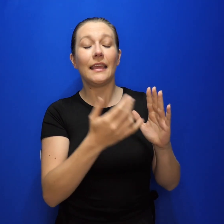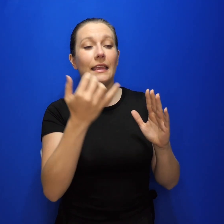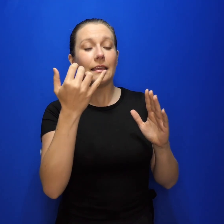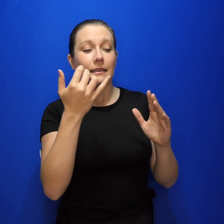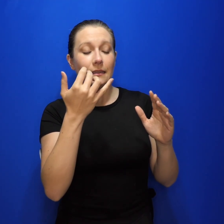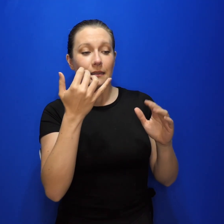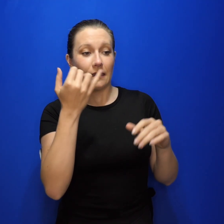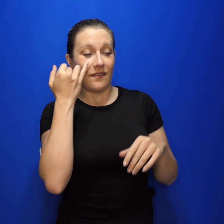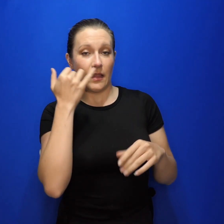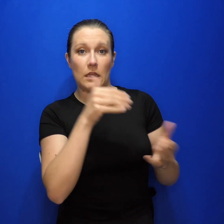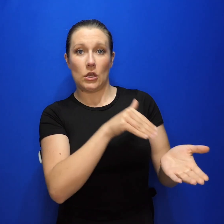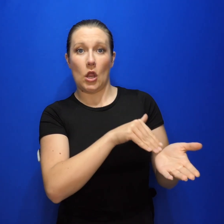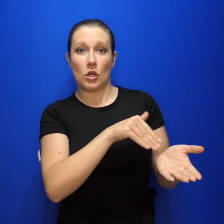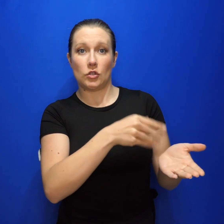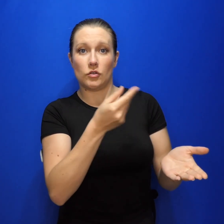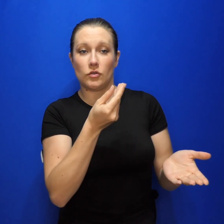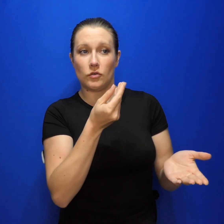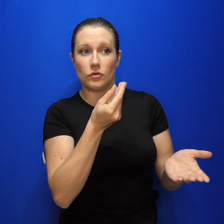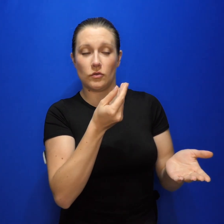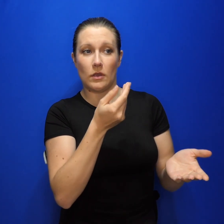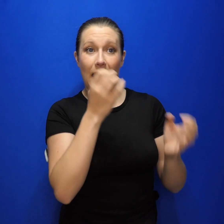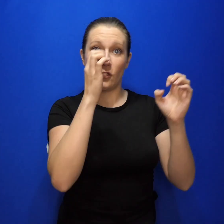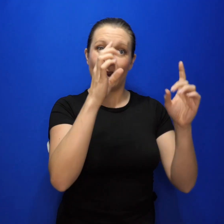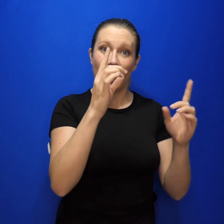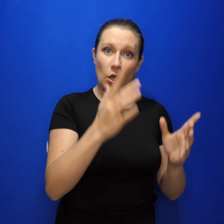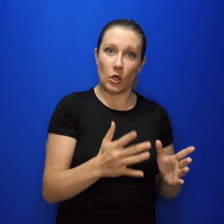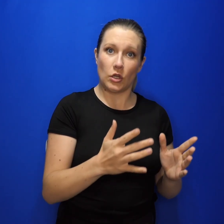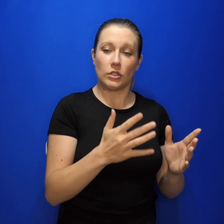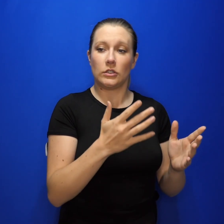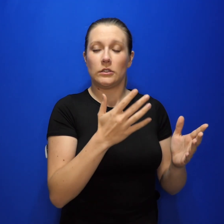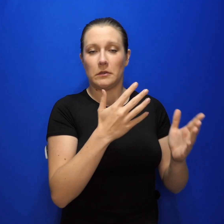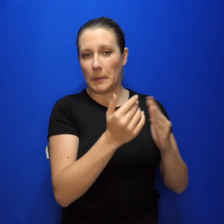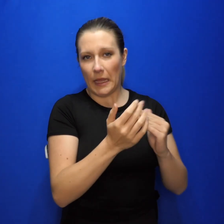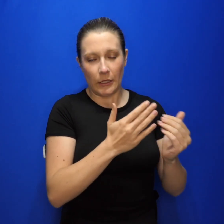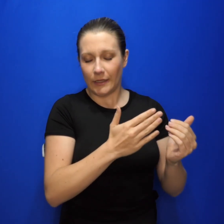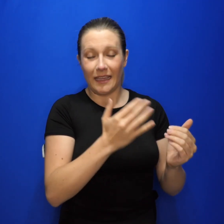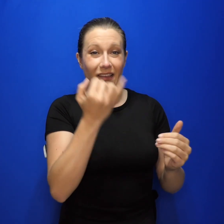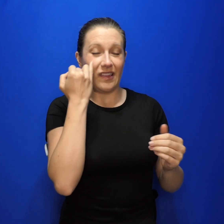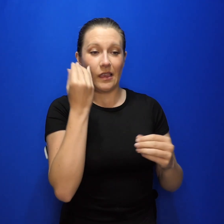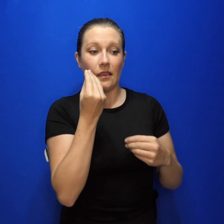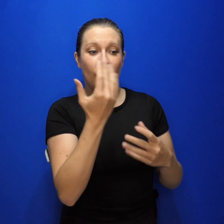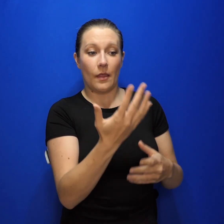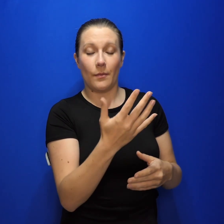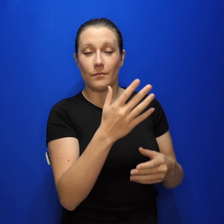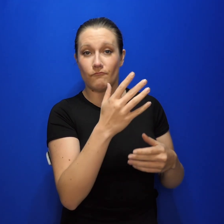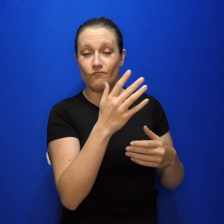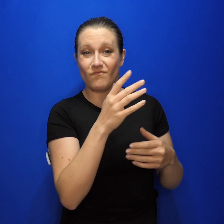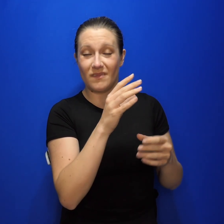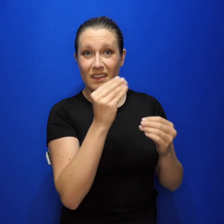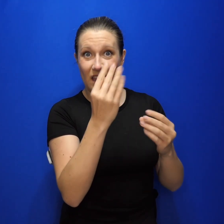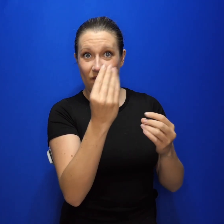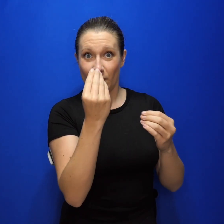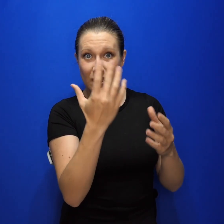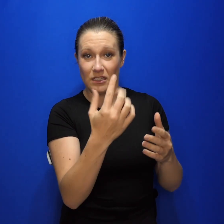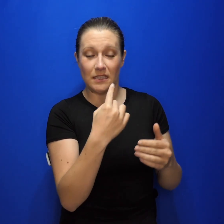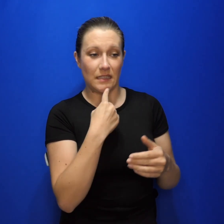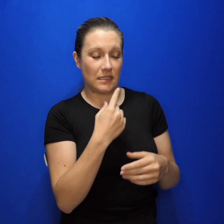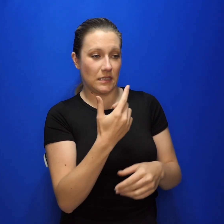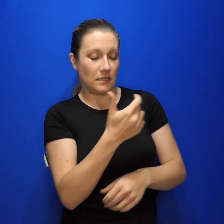what the doctor or educator has given them in information, it's take the insulin, start